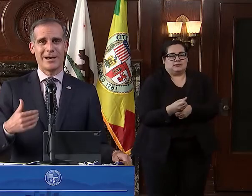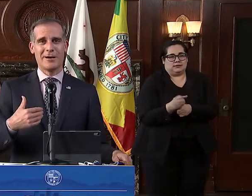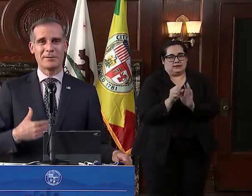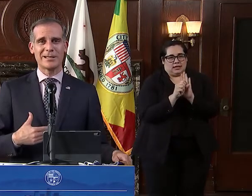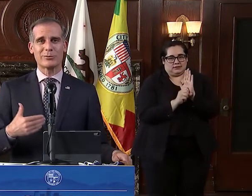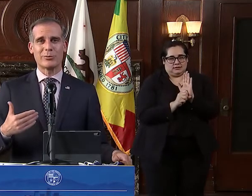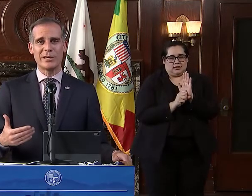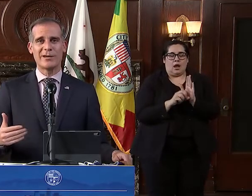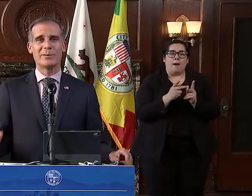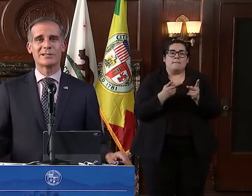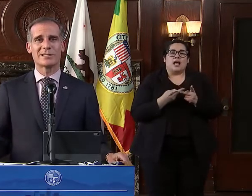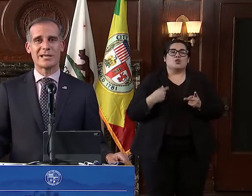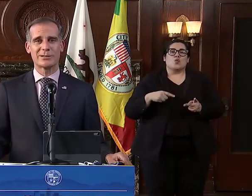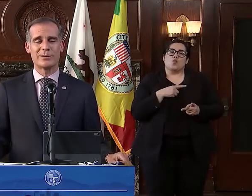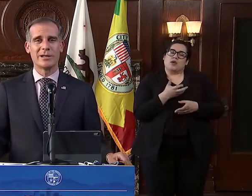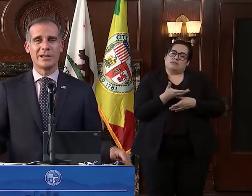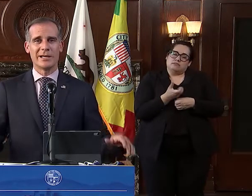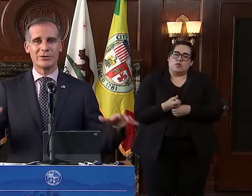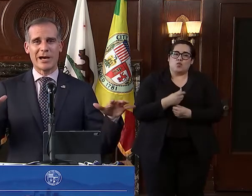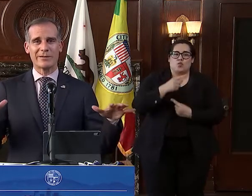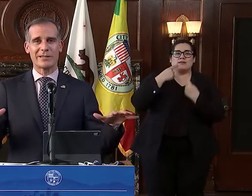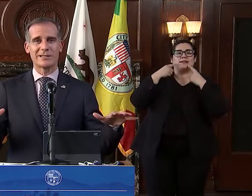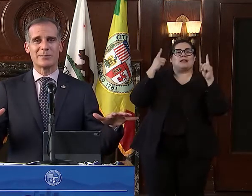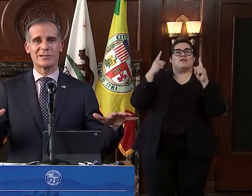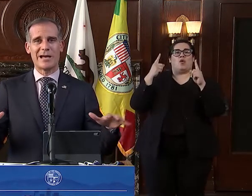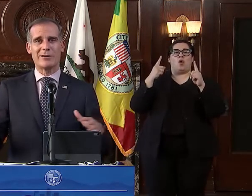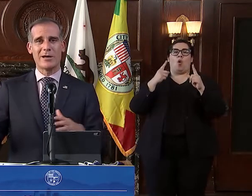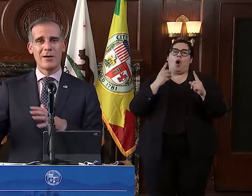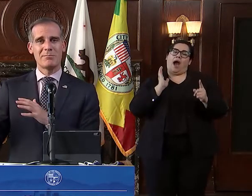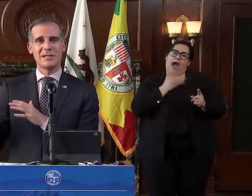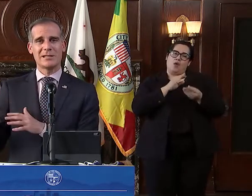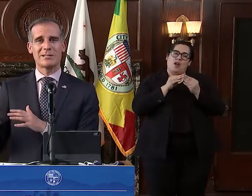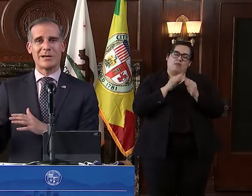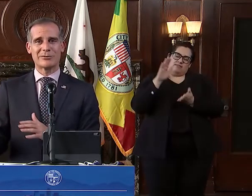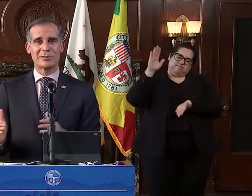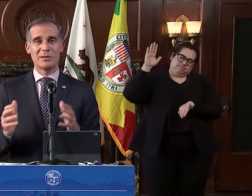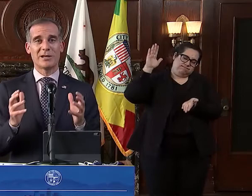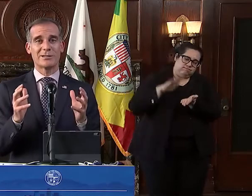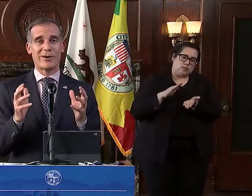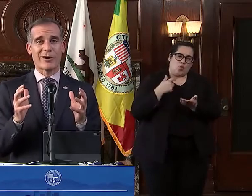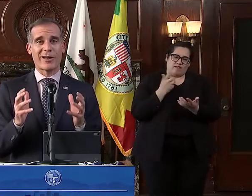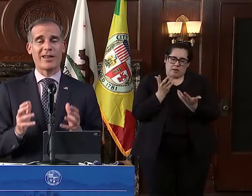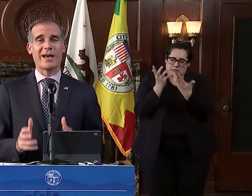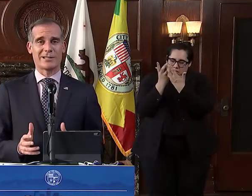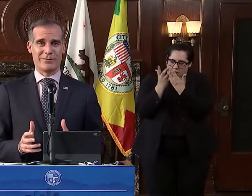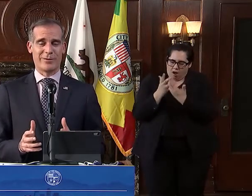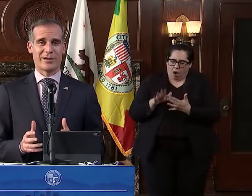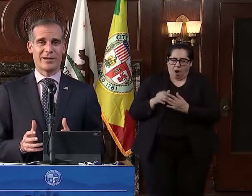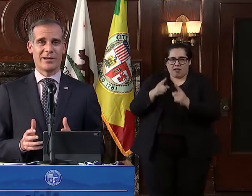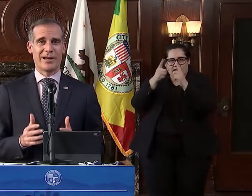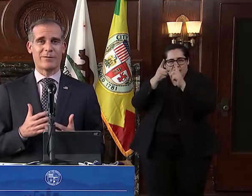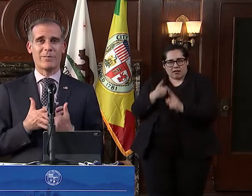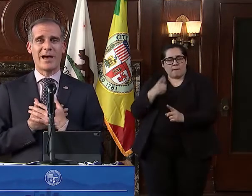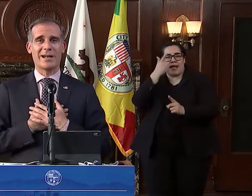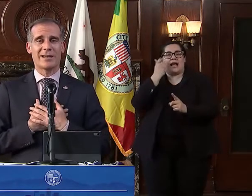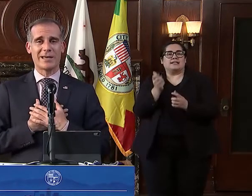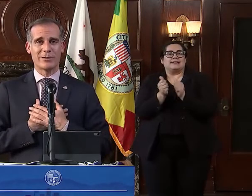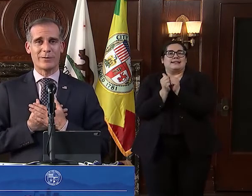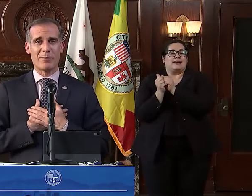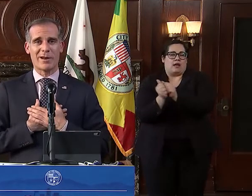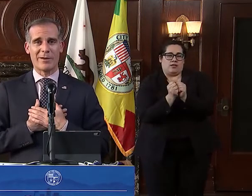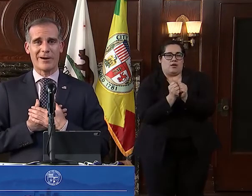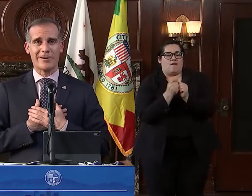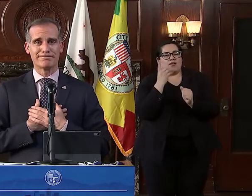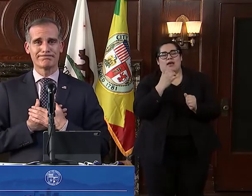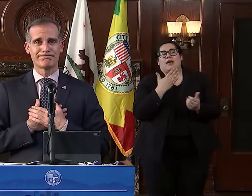state, a place where we have been successful in driving these numbers down, meeting these metrics because of our collective work. And from that, I thank you